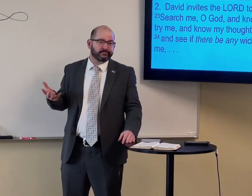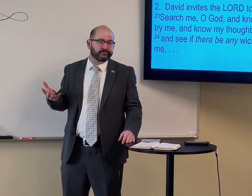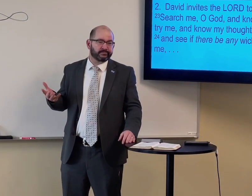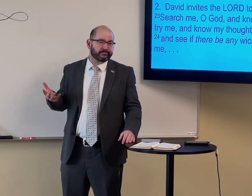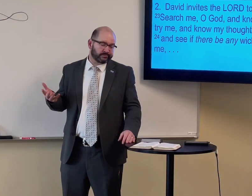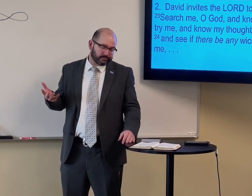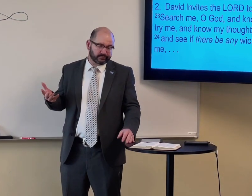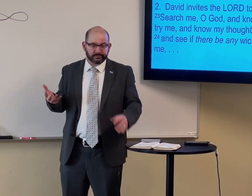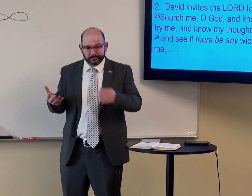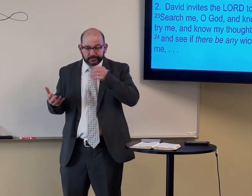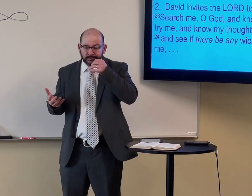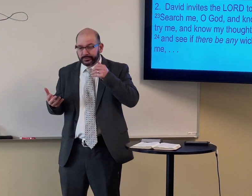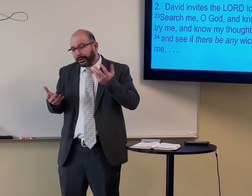fine.